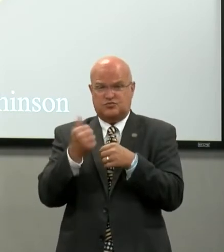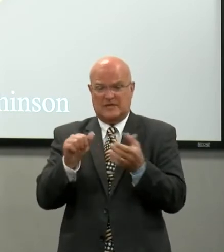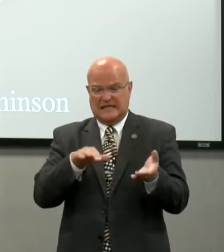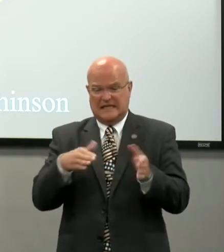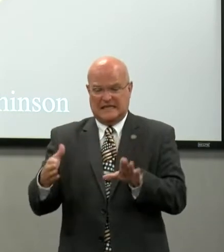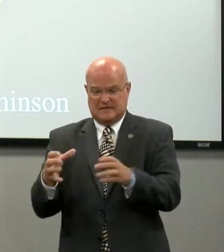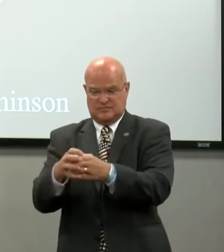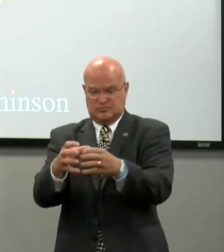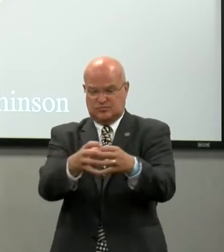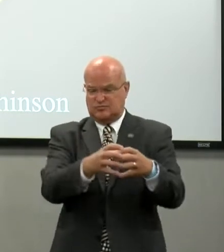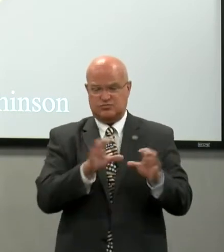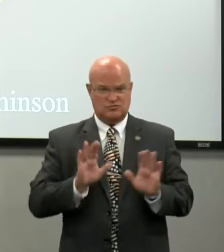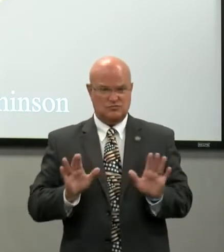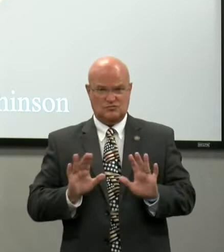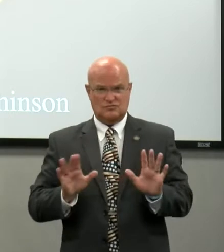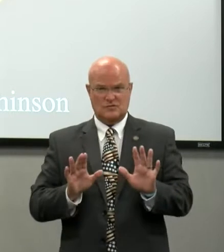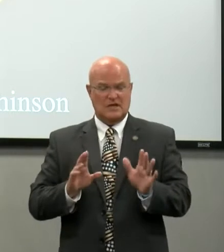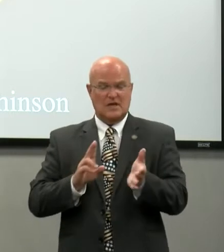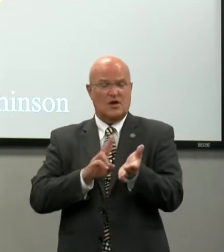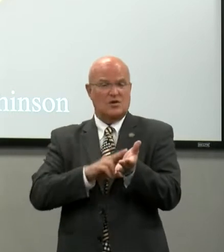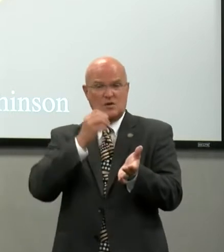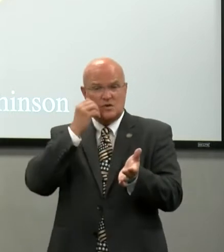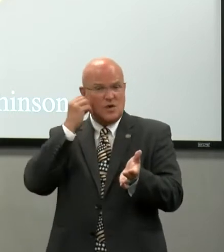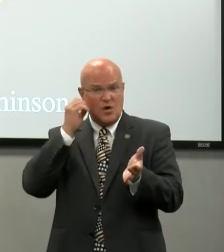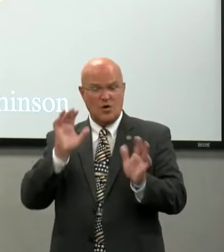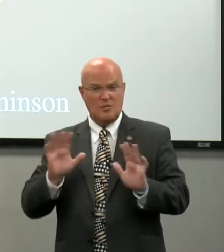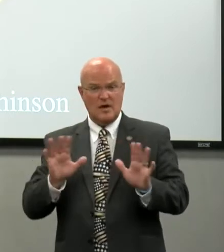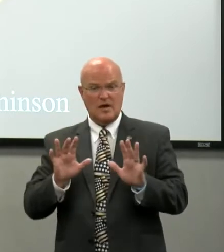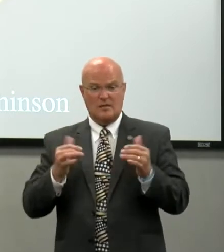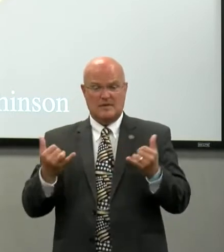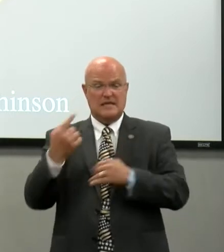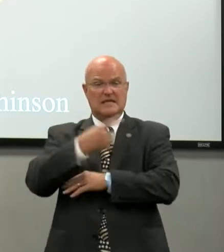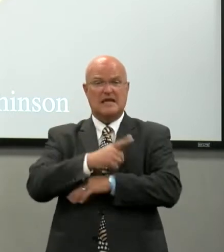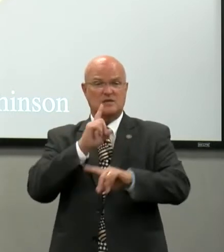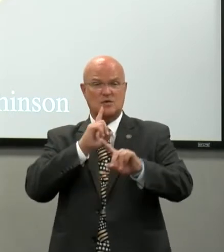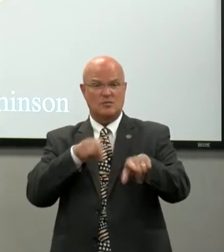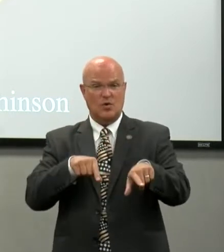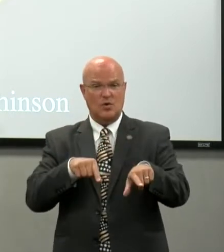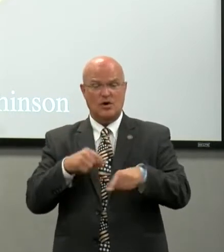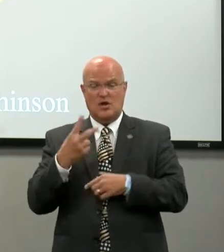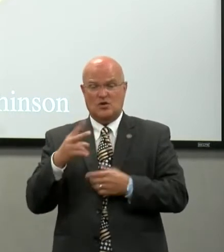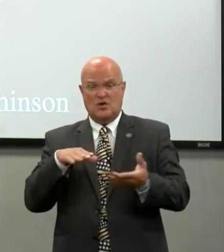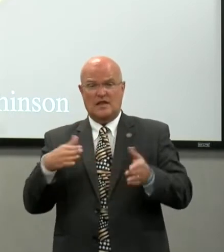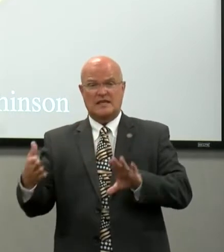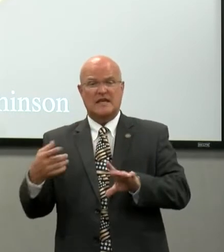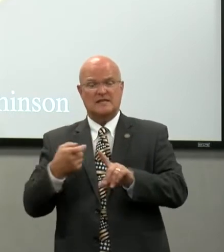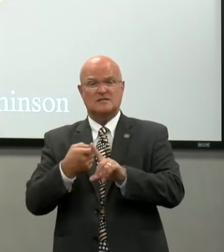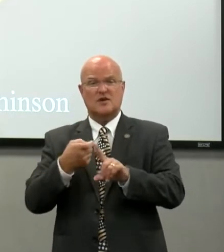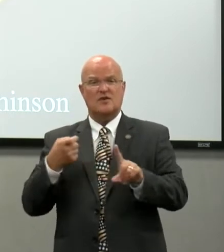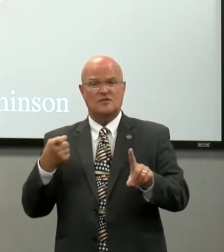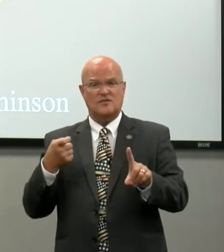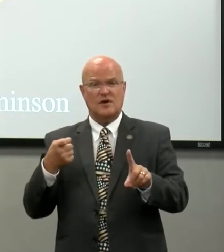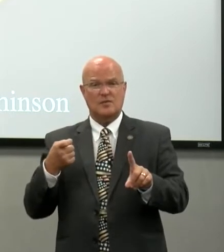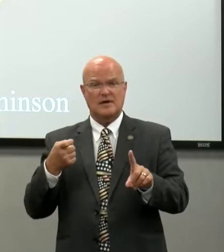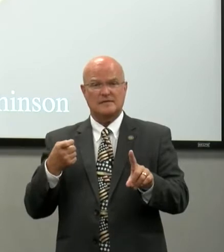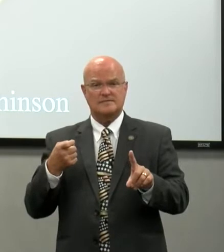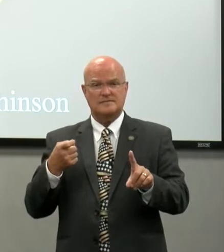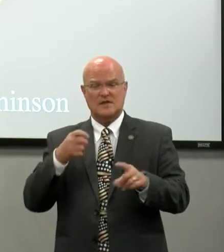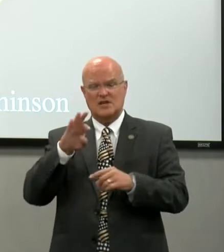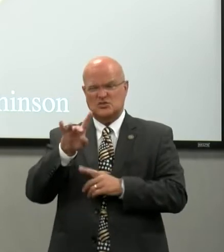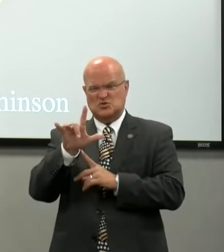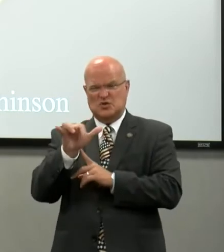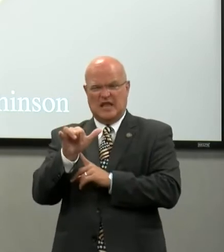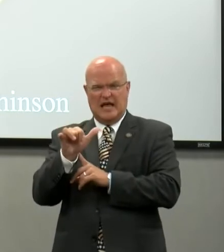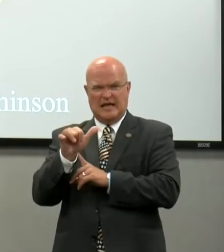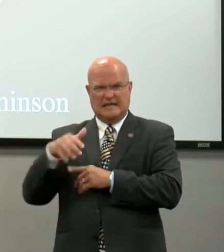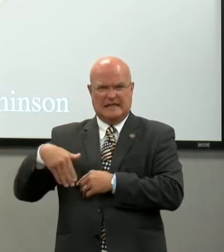deaths. Yesterday I mentioned a nursing home, but we have none at today's report, and 2 of the deaths are from July, so